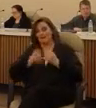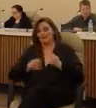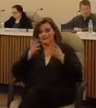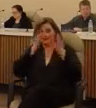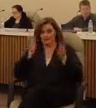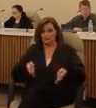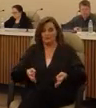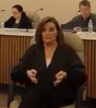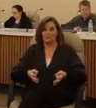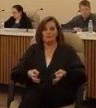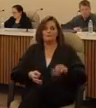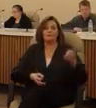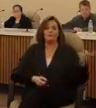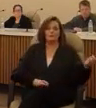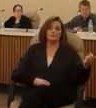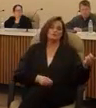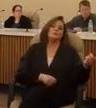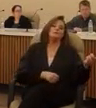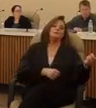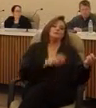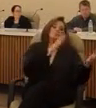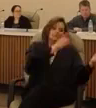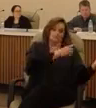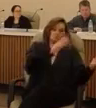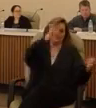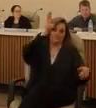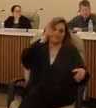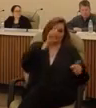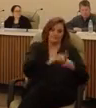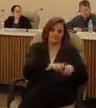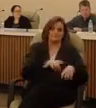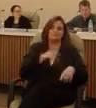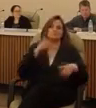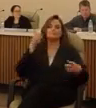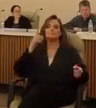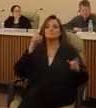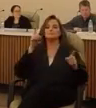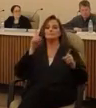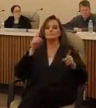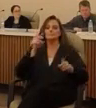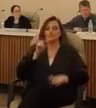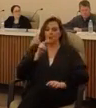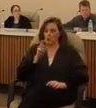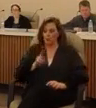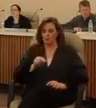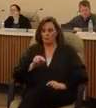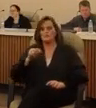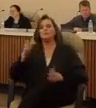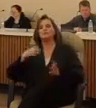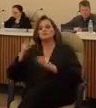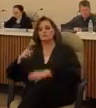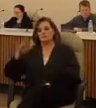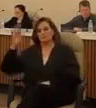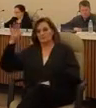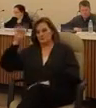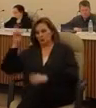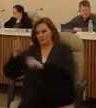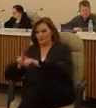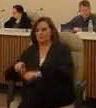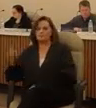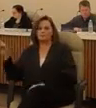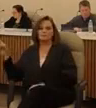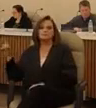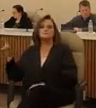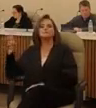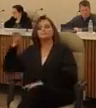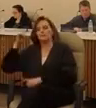Hearing none, please call the roll. Councilmember Barley? Aye. Councilmember Stafford? Nay. Councilmember Safranek? Aye. Councilmember